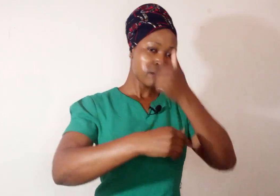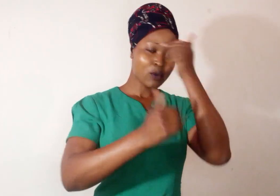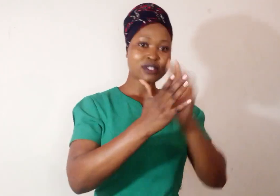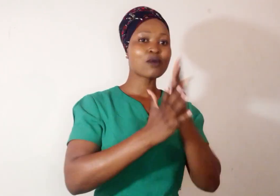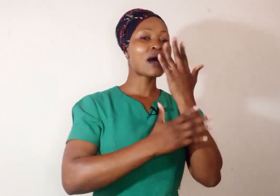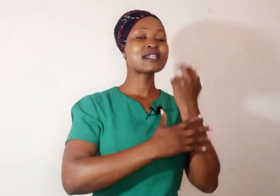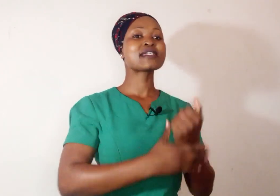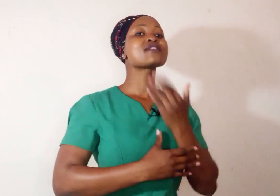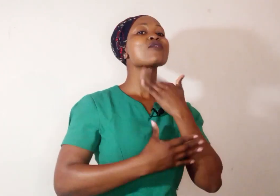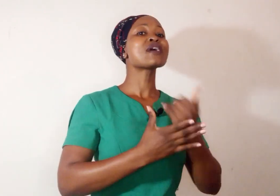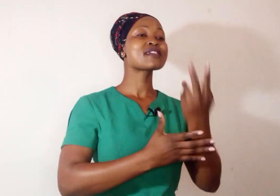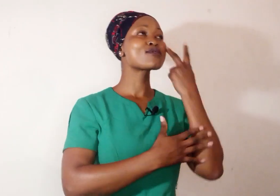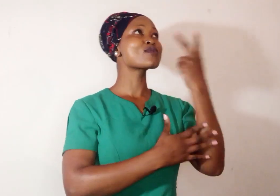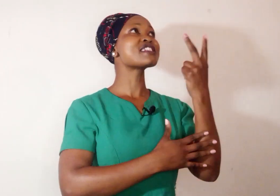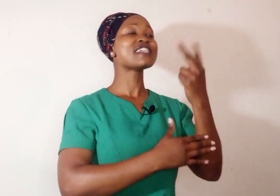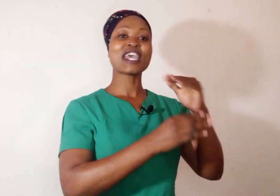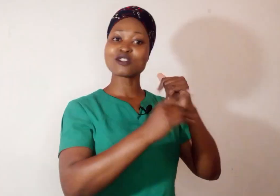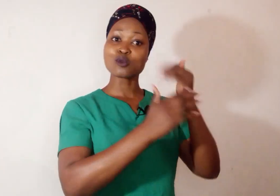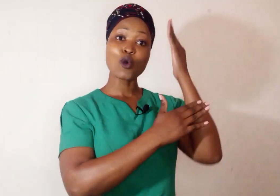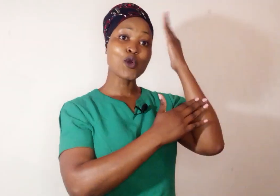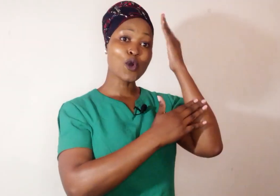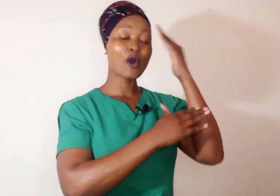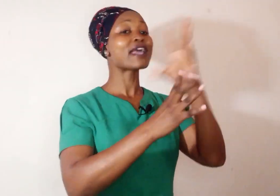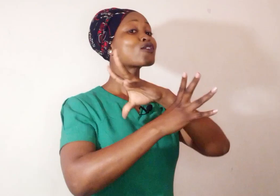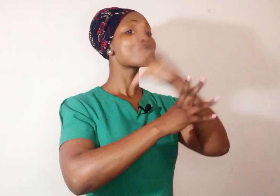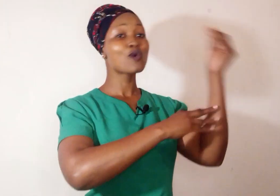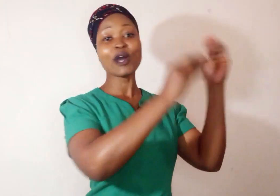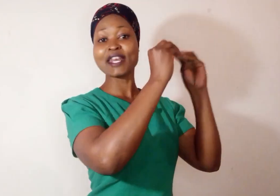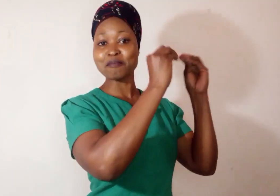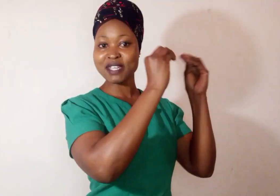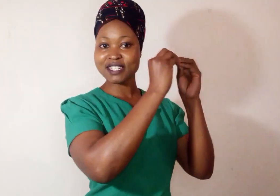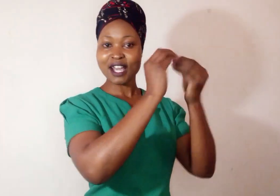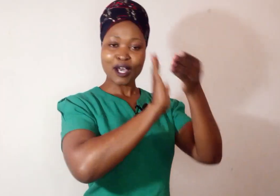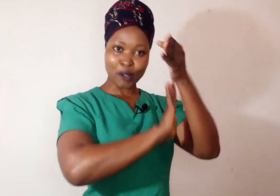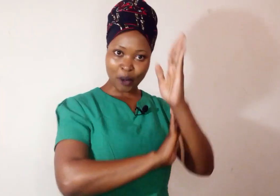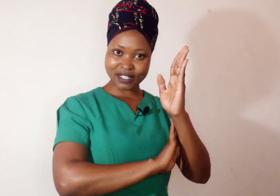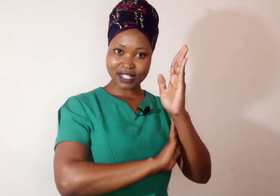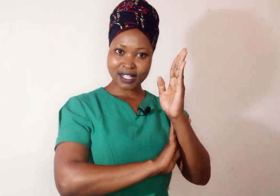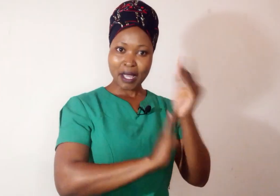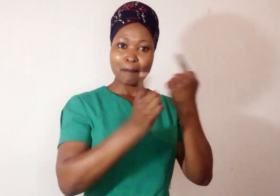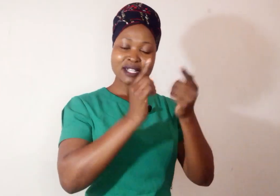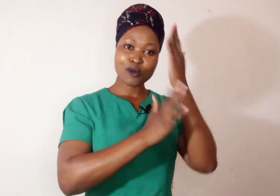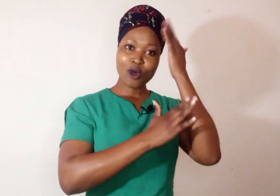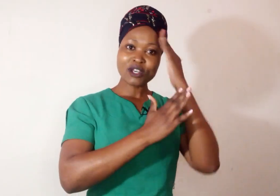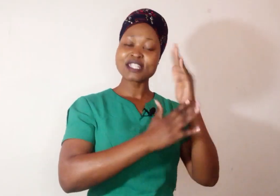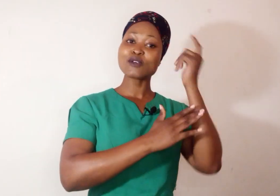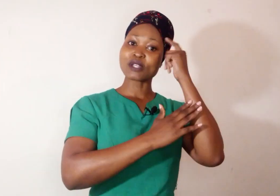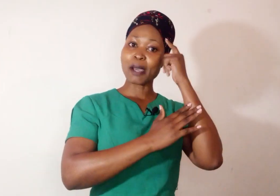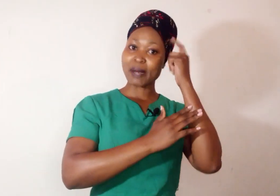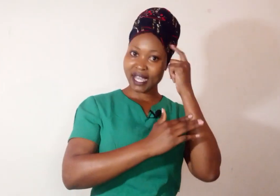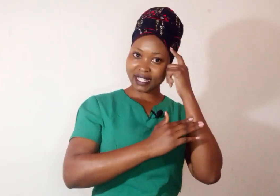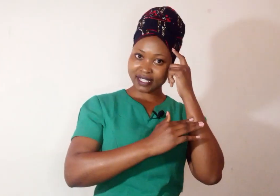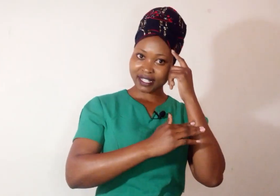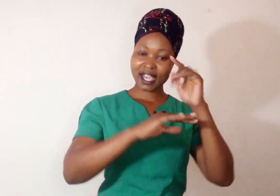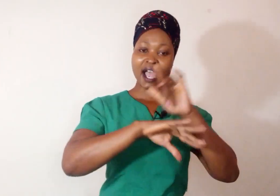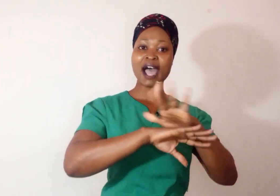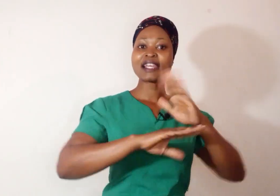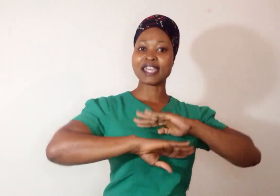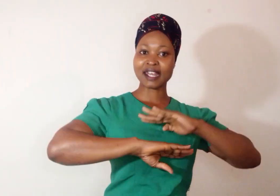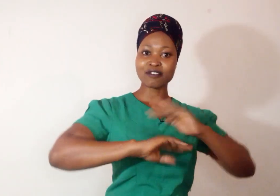because they wanted to see and to know and to go and meet God. But God knew their mind early enough,